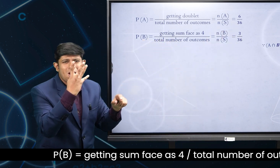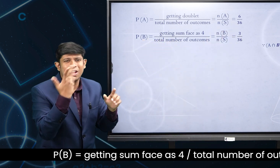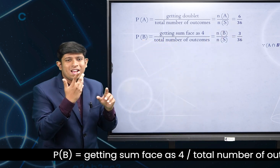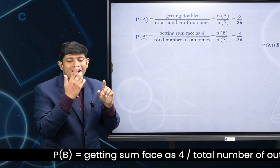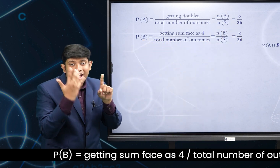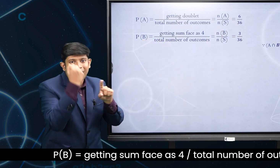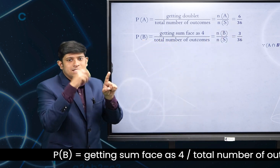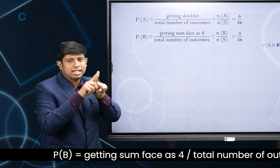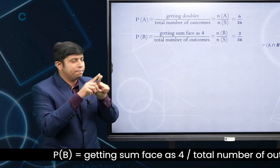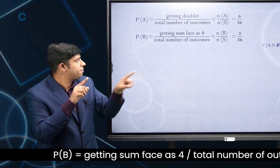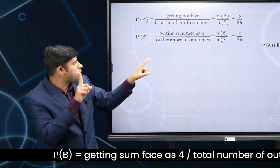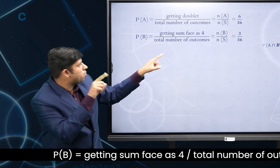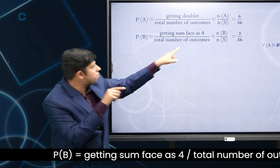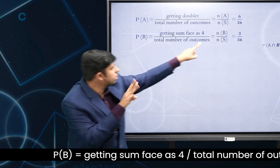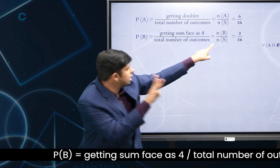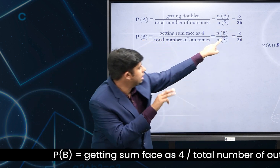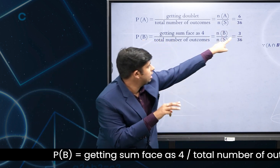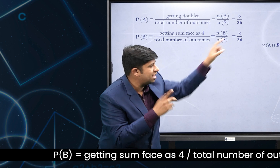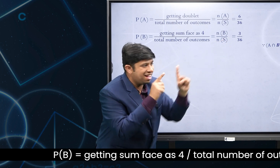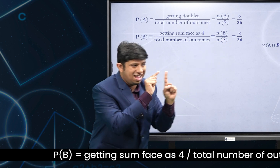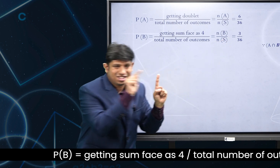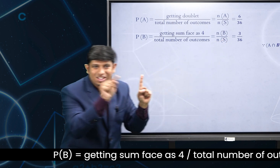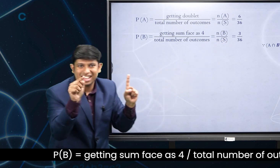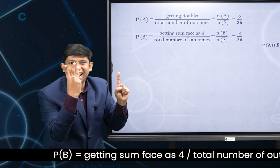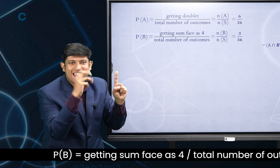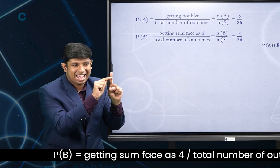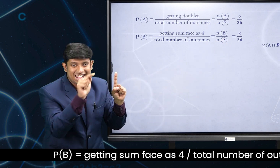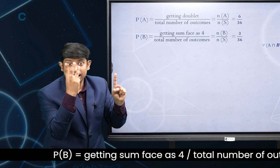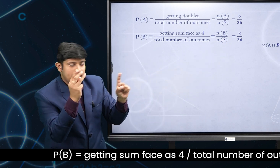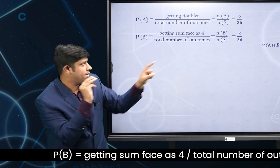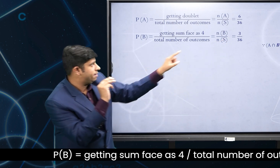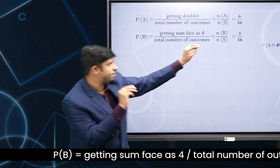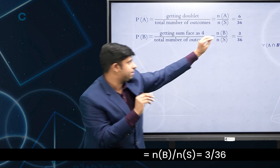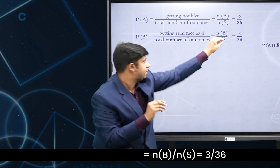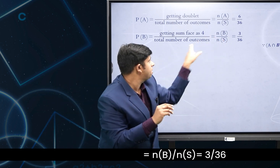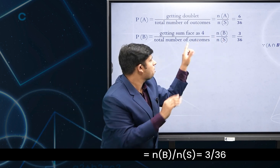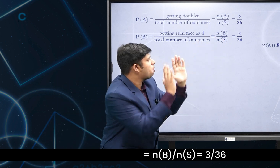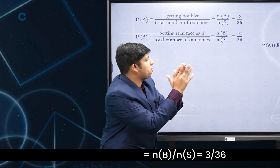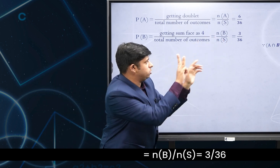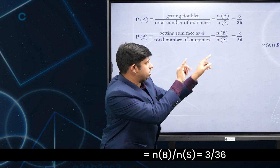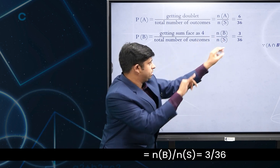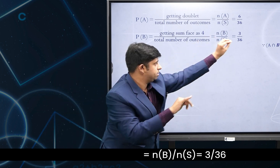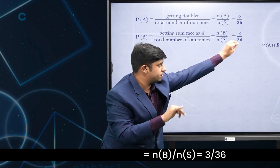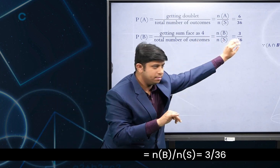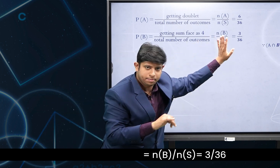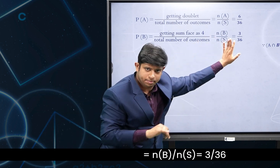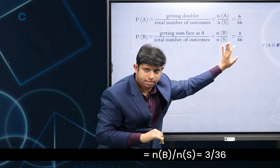P of B is equal to getting sum face as 4 by total number of outcomes, that is equal to N of B by N